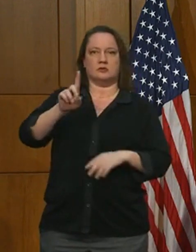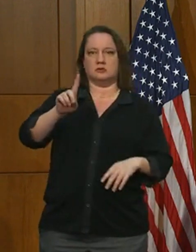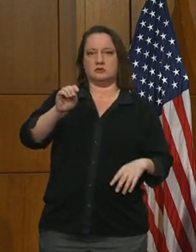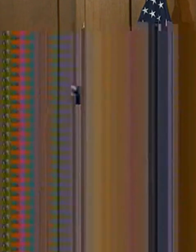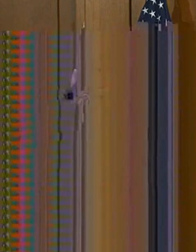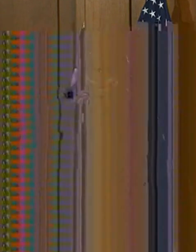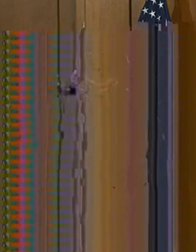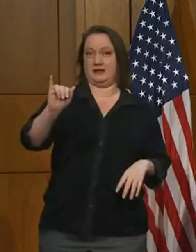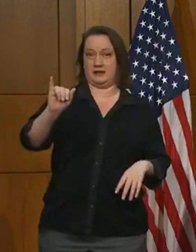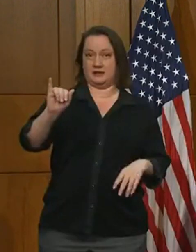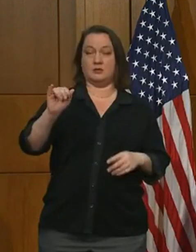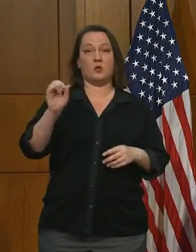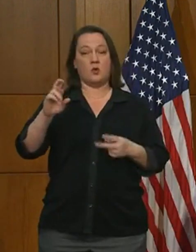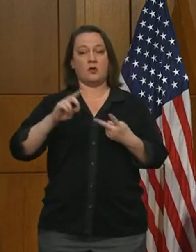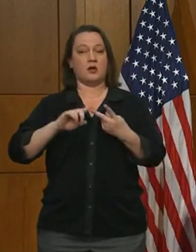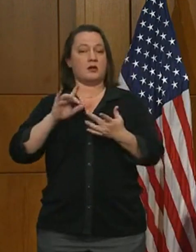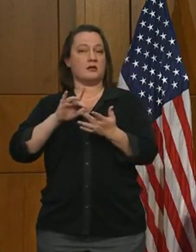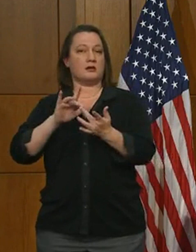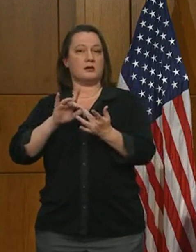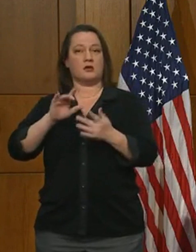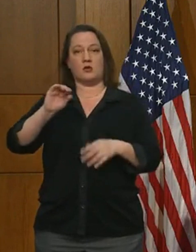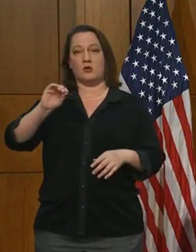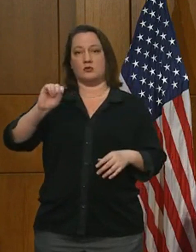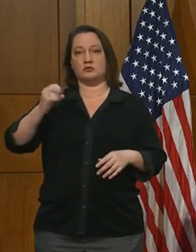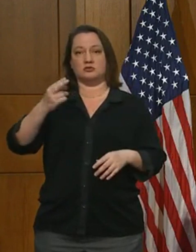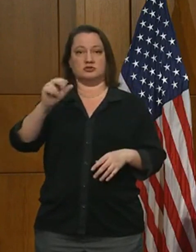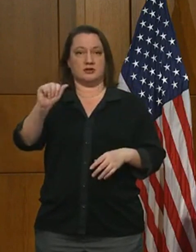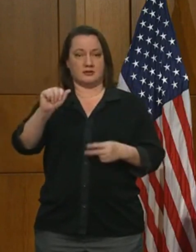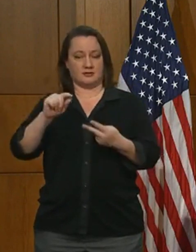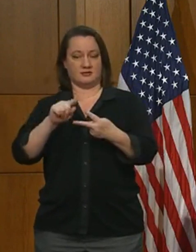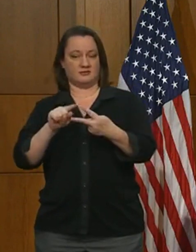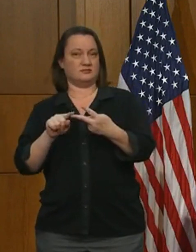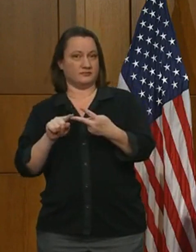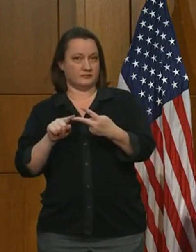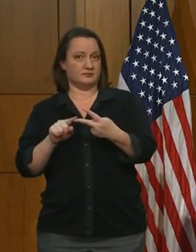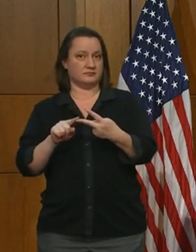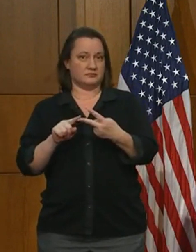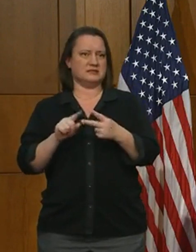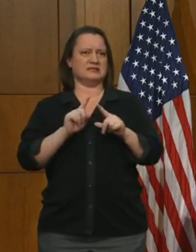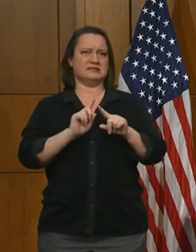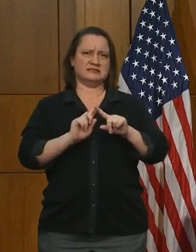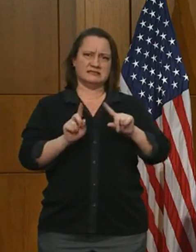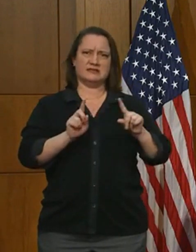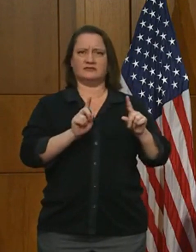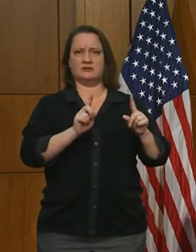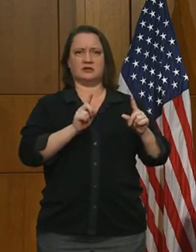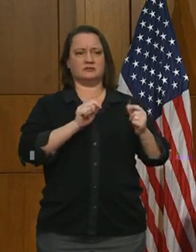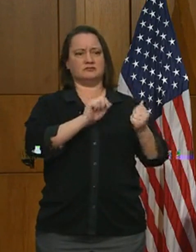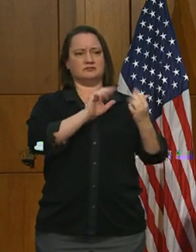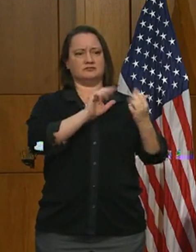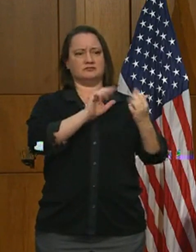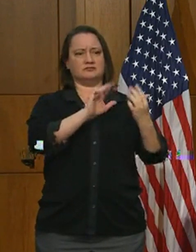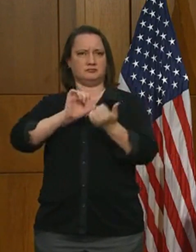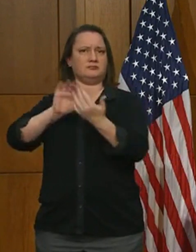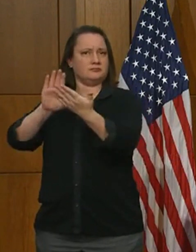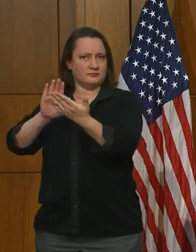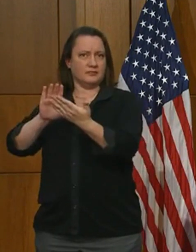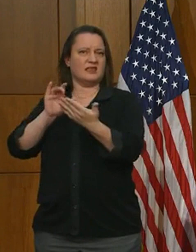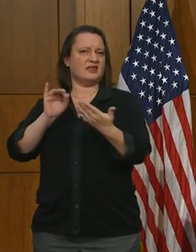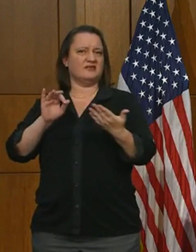contact OSHA. So there are a lot of avenues to take if one doesn't feel comfortable, and